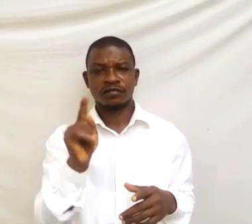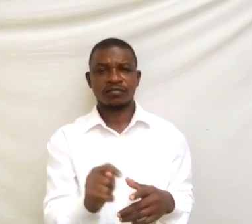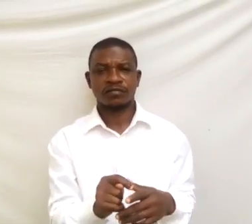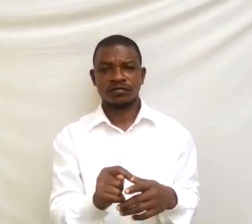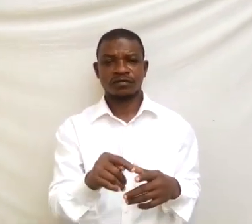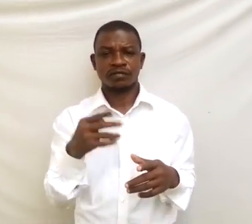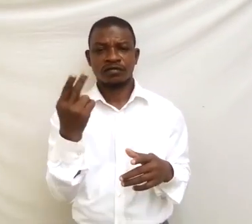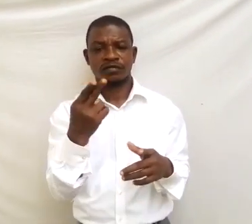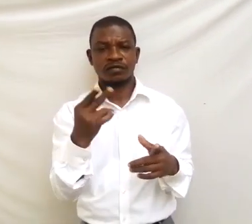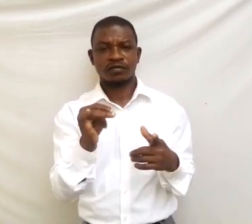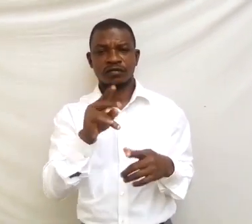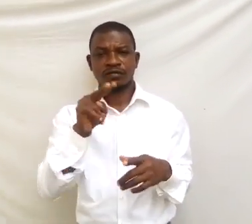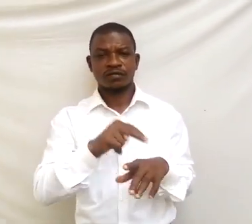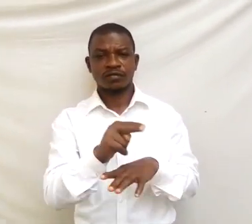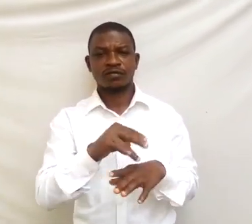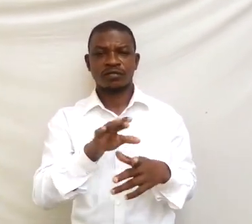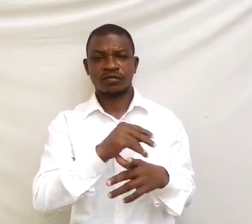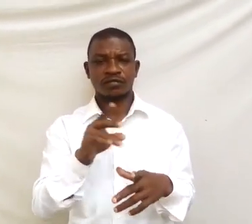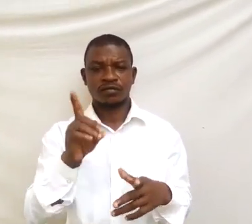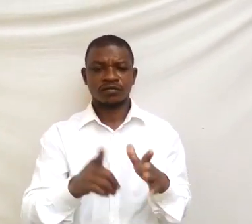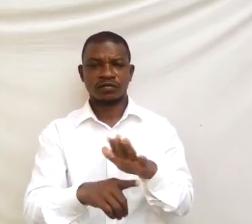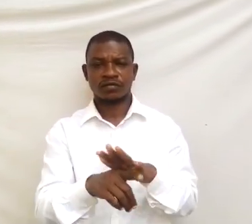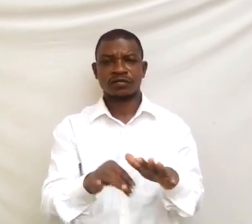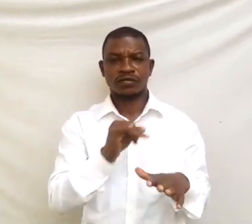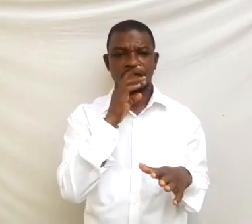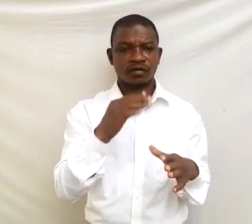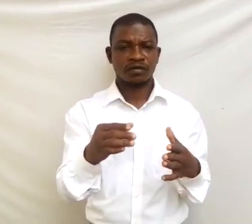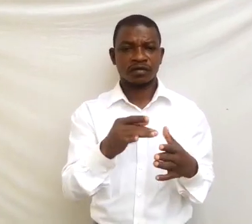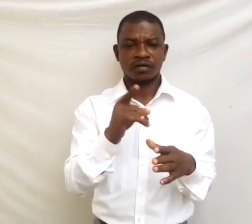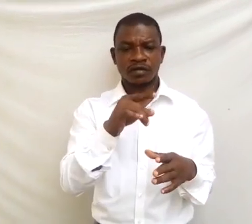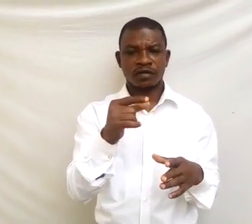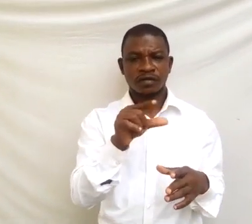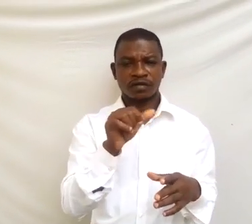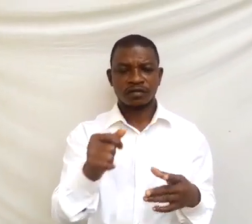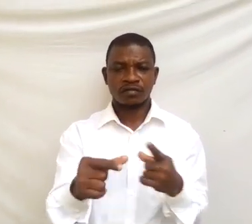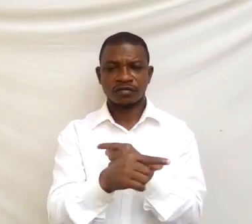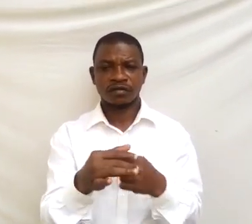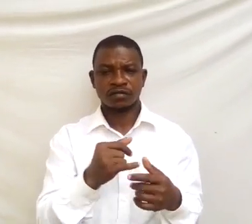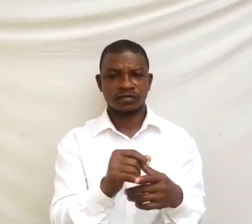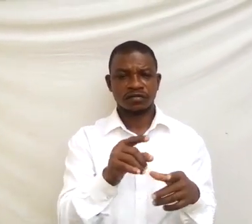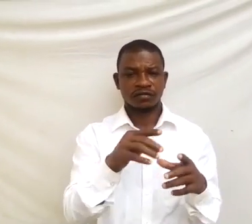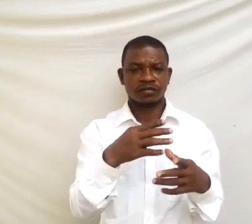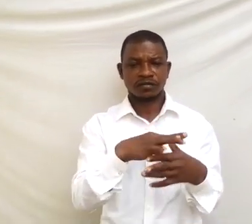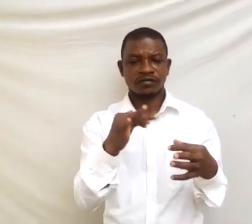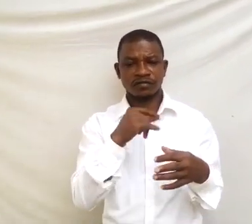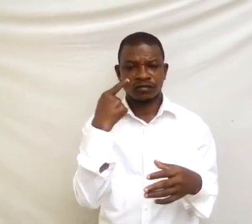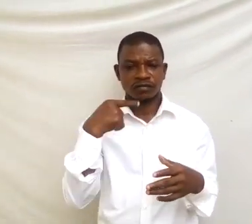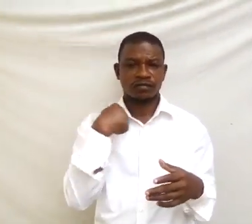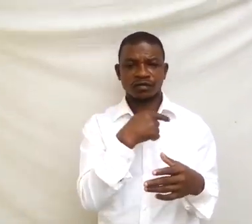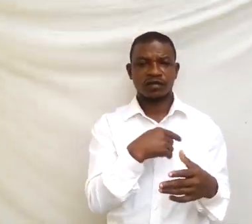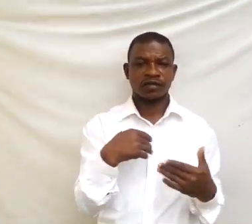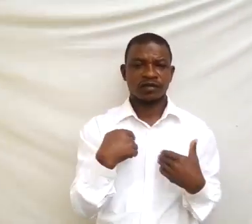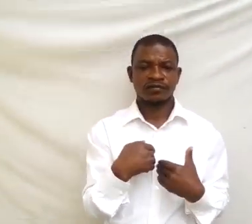both numerator and denominator are quadratic expressions. We have x